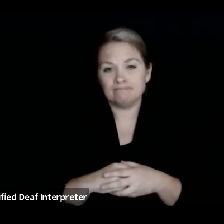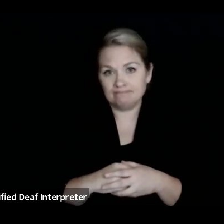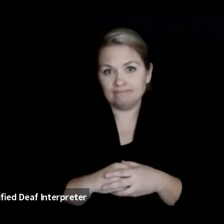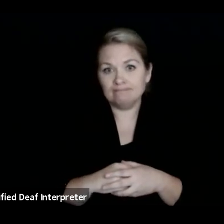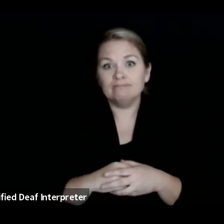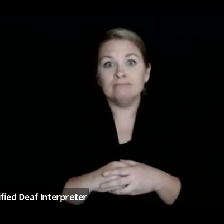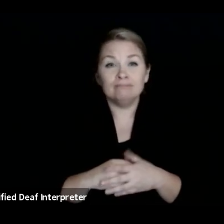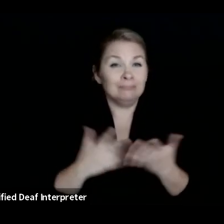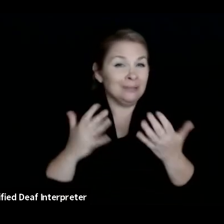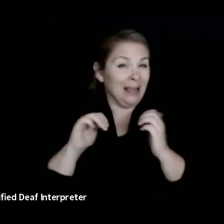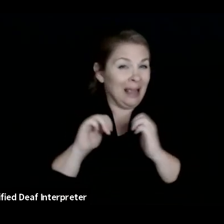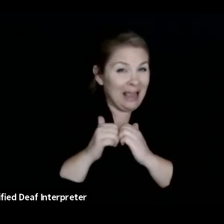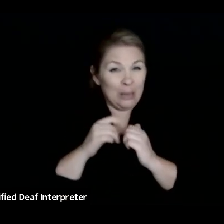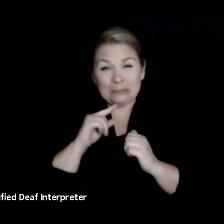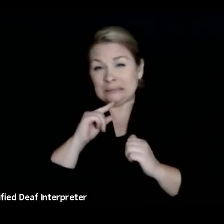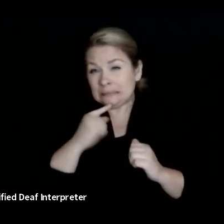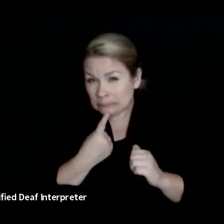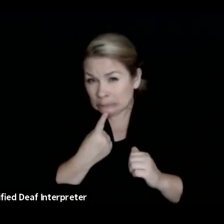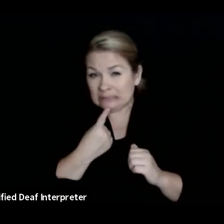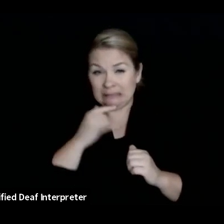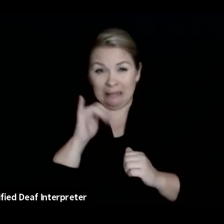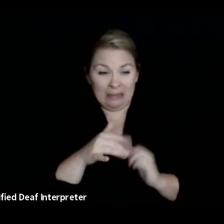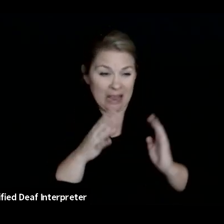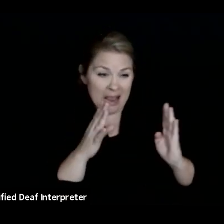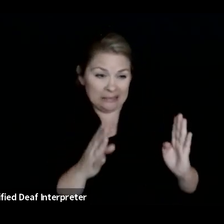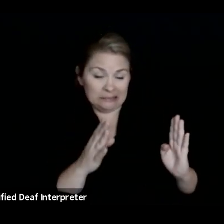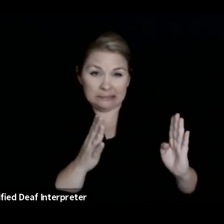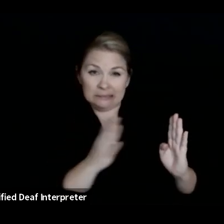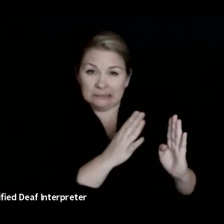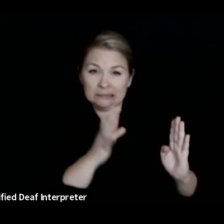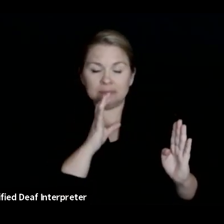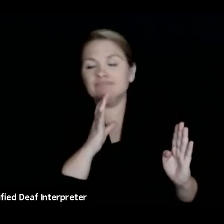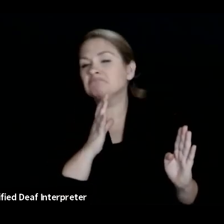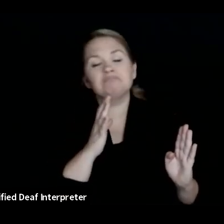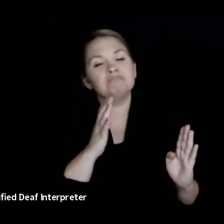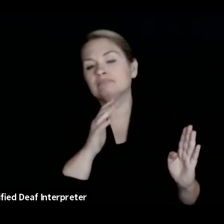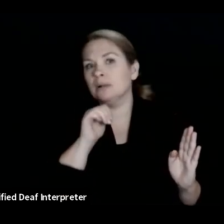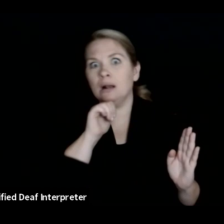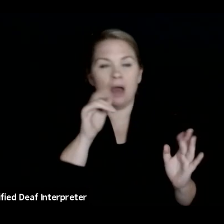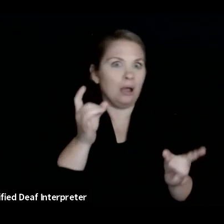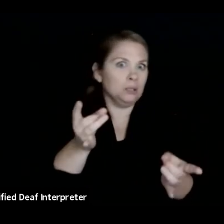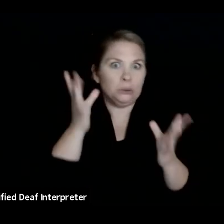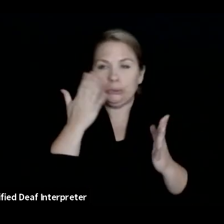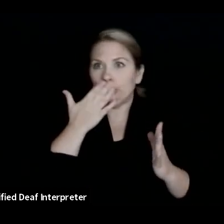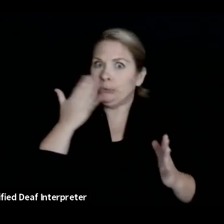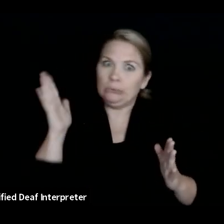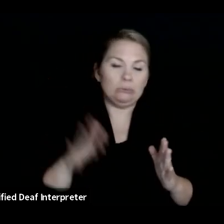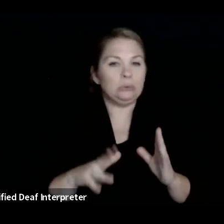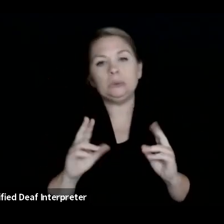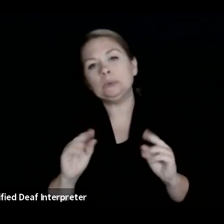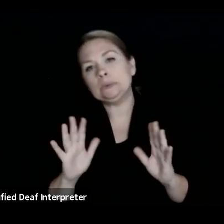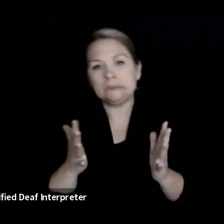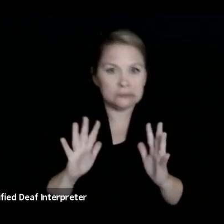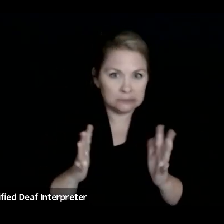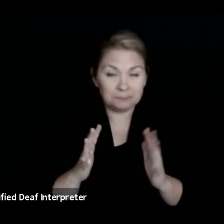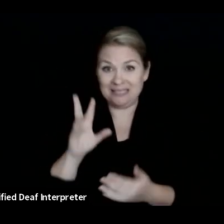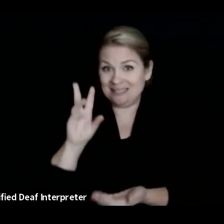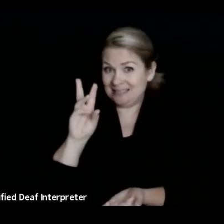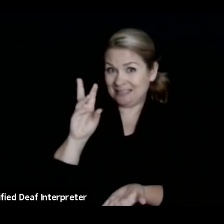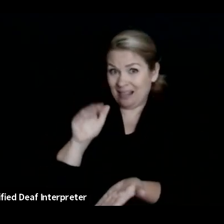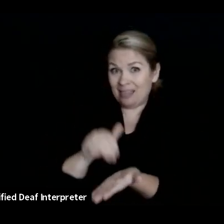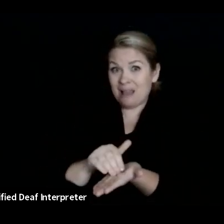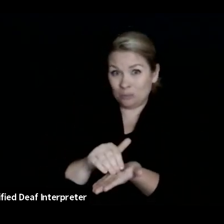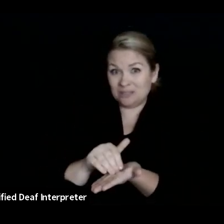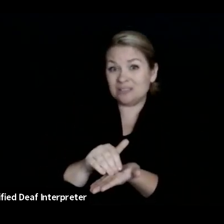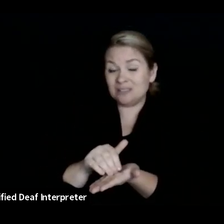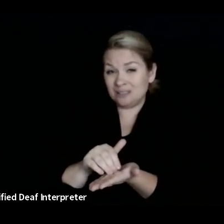severe disease in that population. So of those 6,003 cases, 127 have been in the hospital,